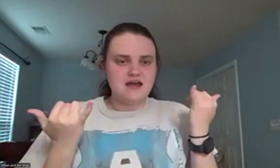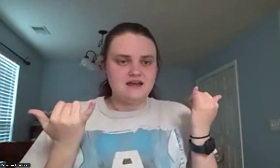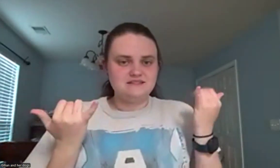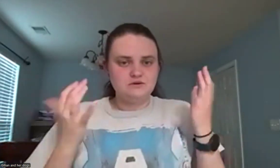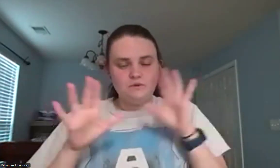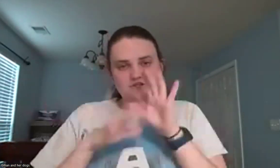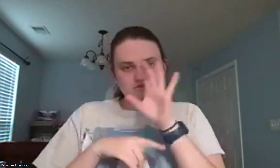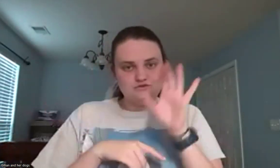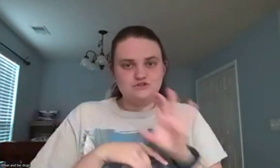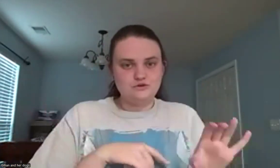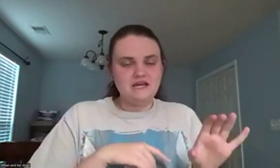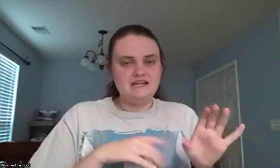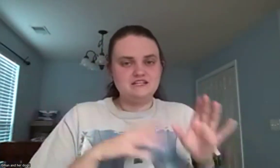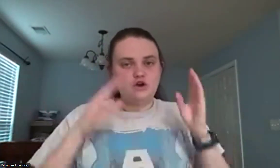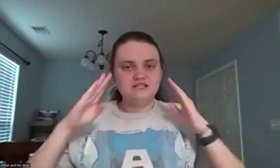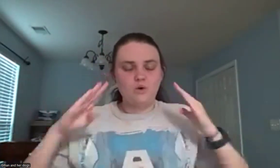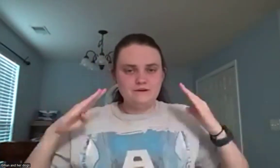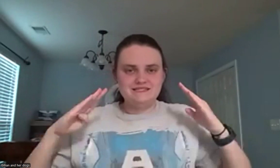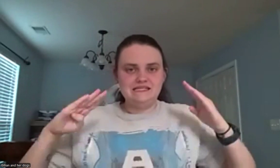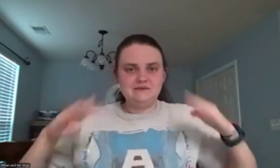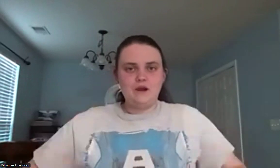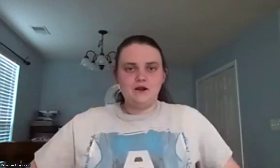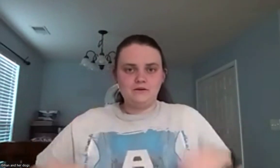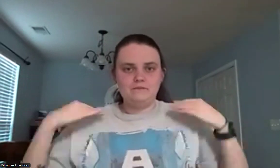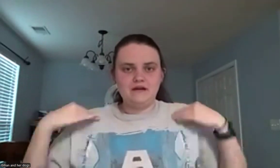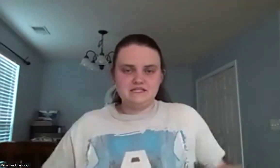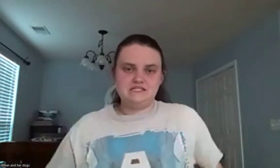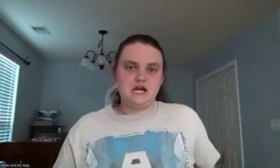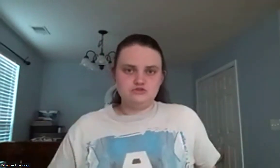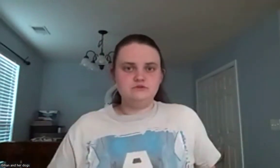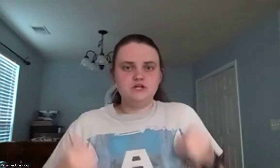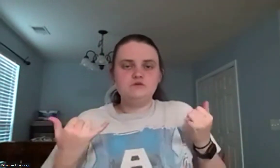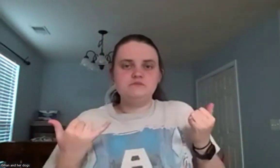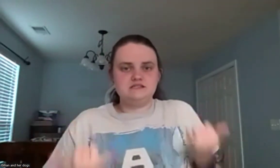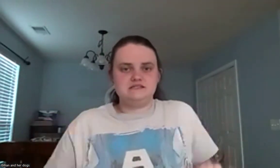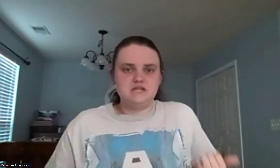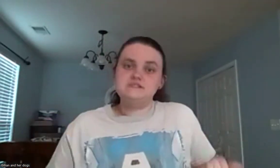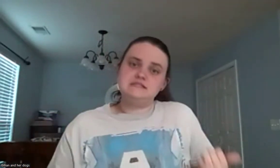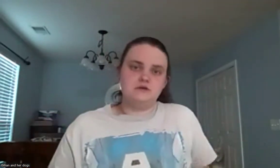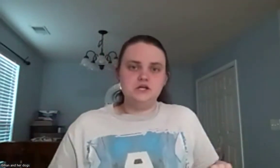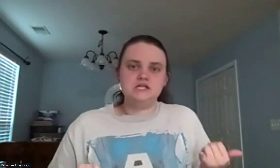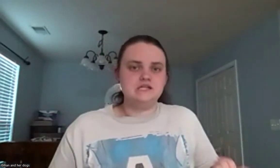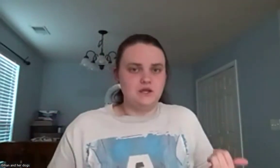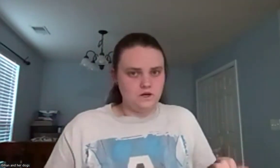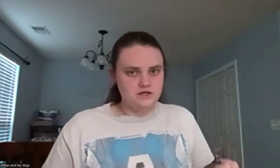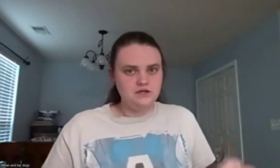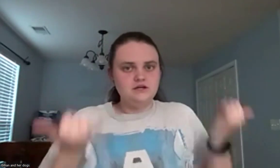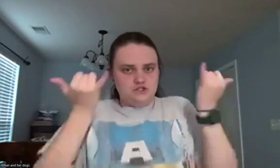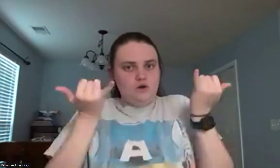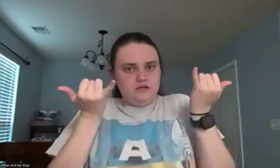that when we do it through Zoom, it is hard to always see where my hands naturally would go because sometimes it's down here, it's lower. So I'll bring it up